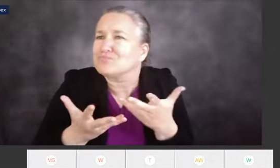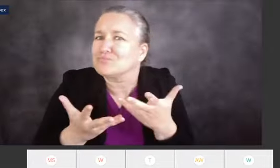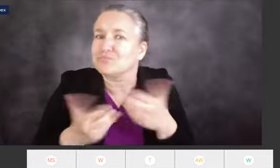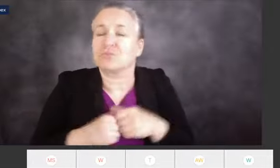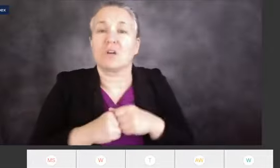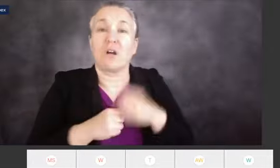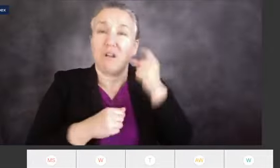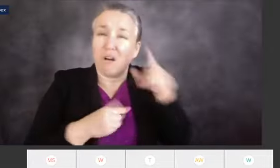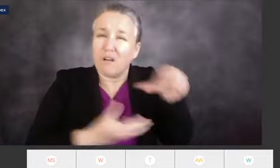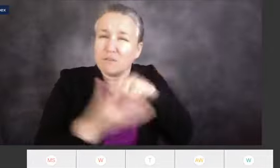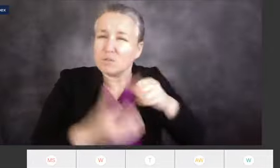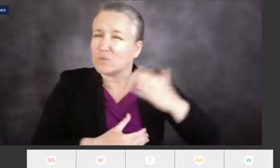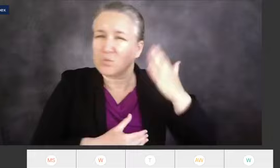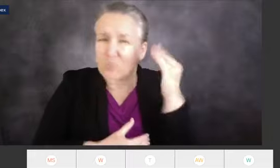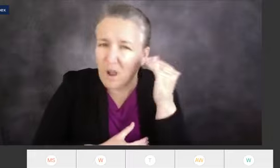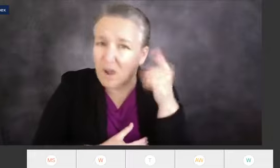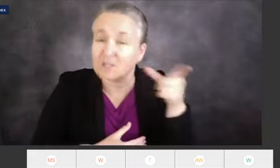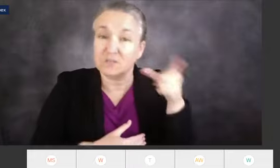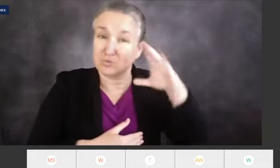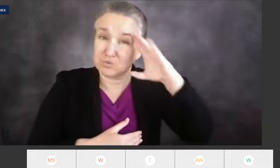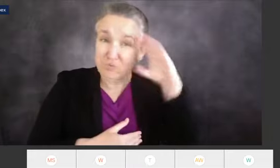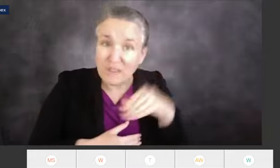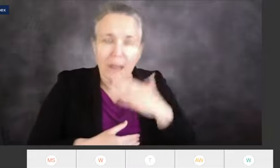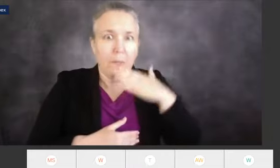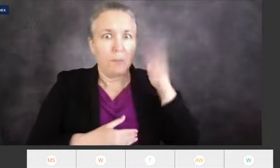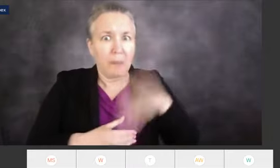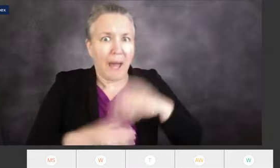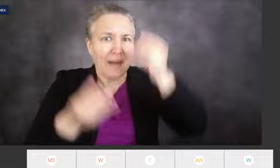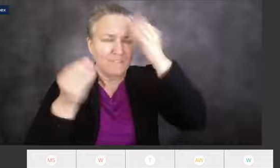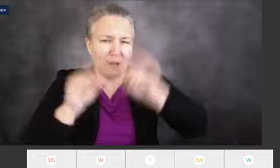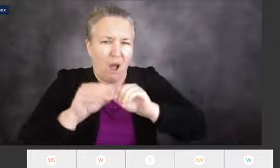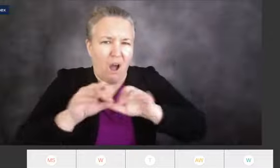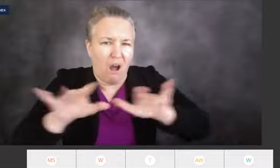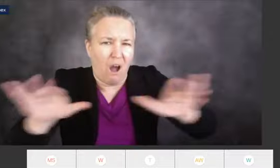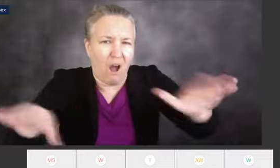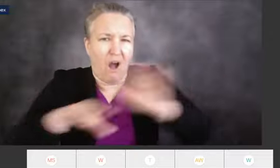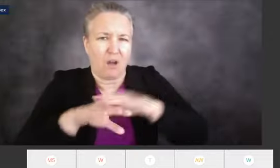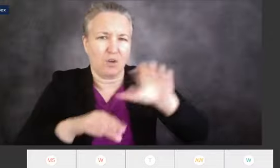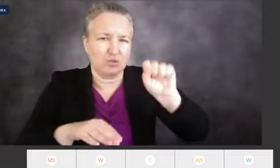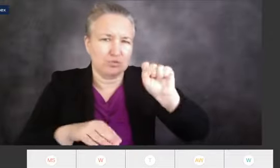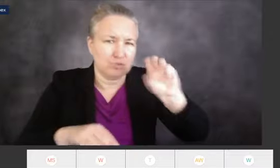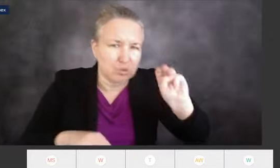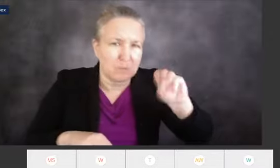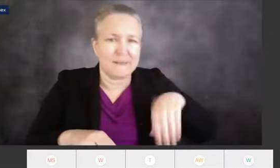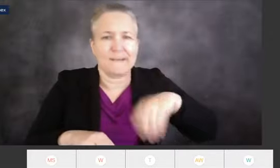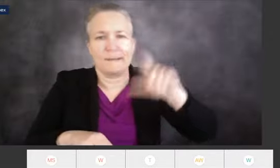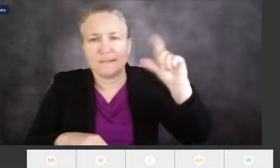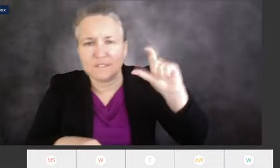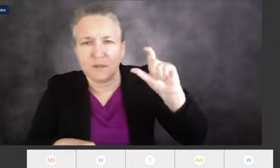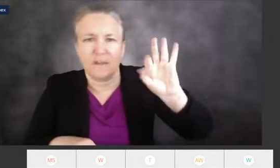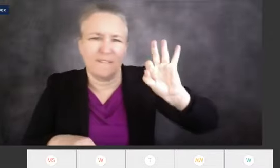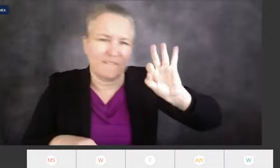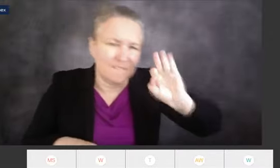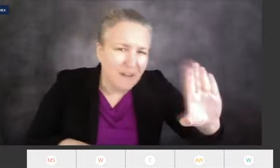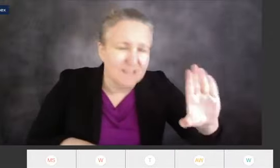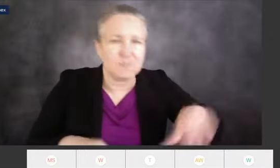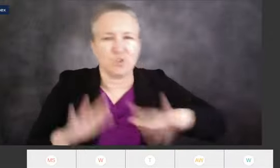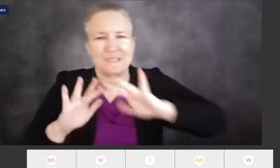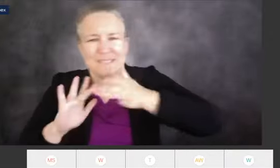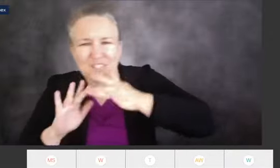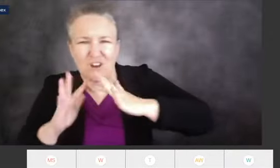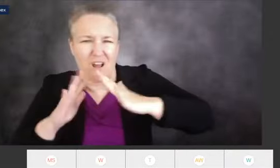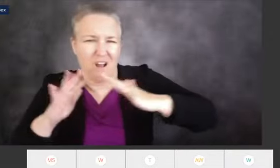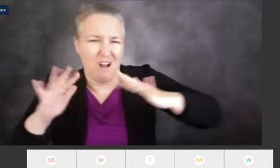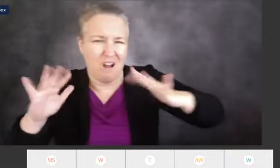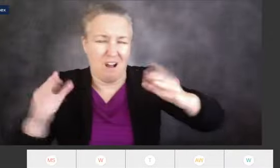They're confused because there is so much bad information on social media and on the internet, and a lot of it is very conflicting.